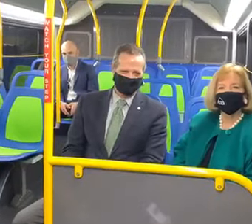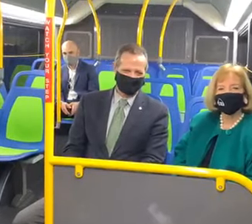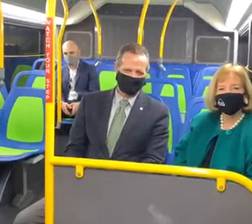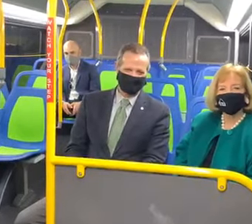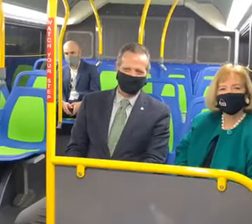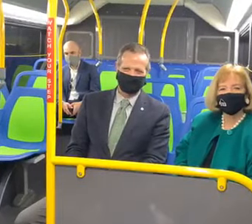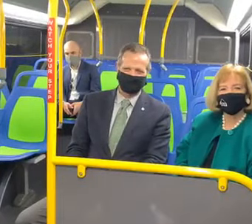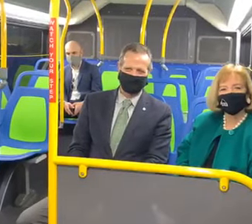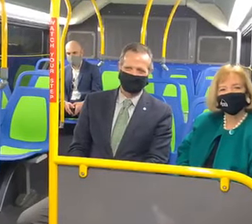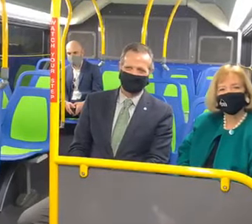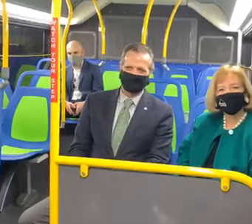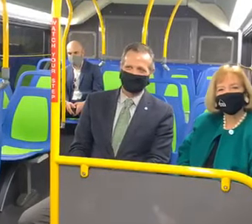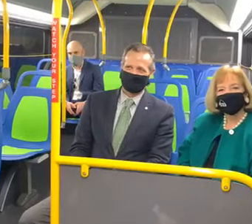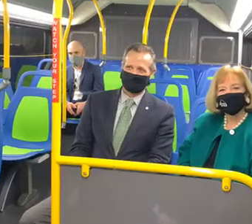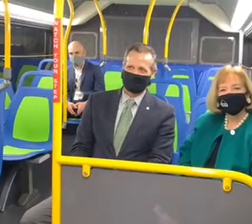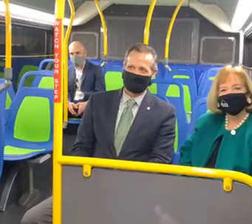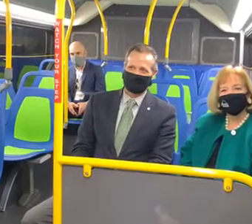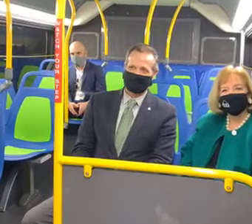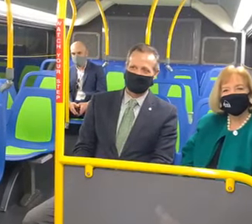Really good.